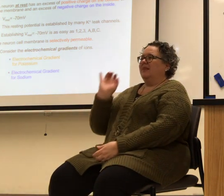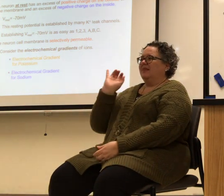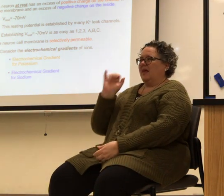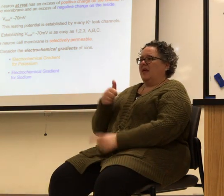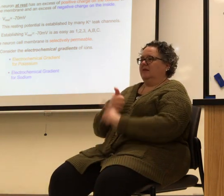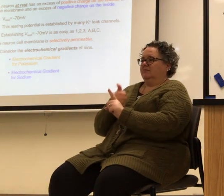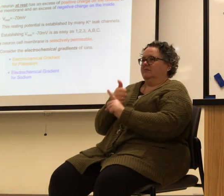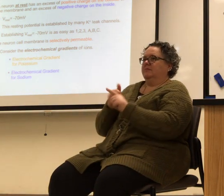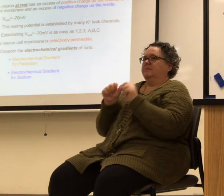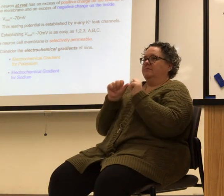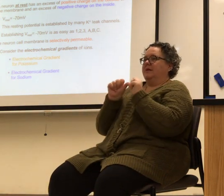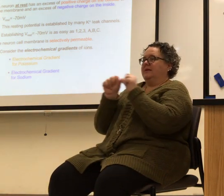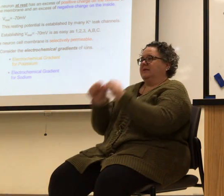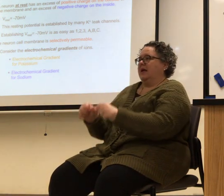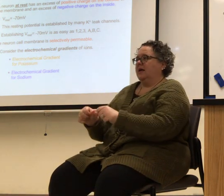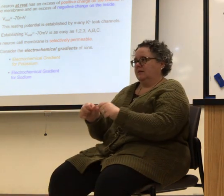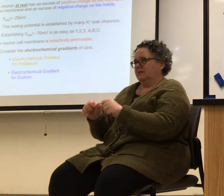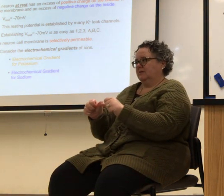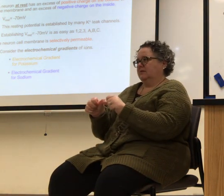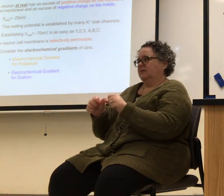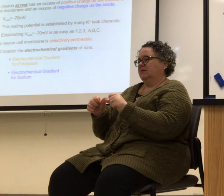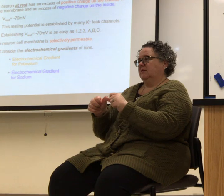maintains